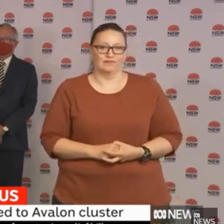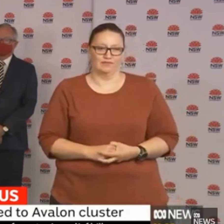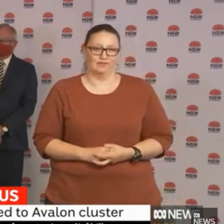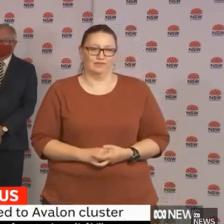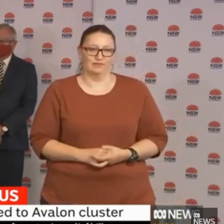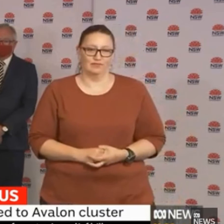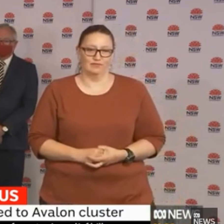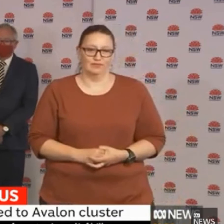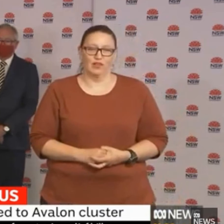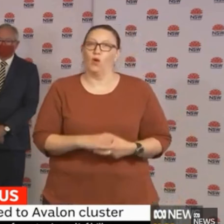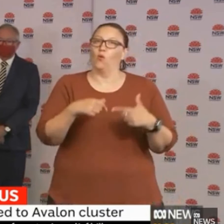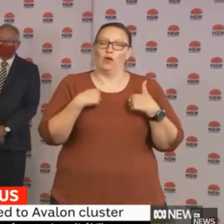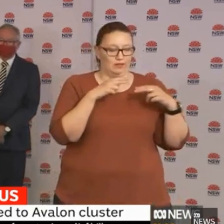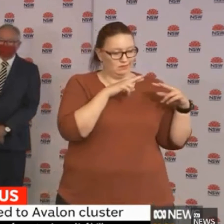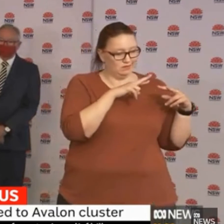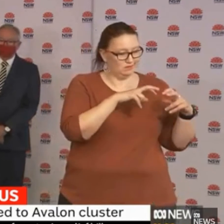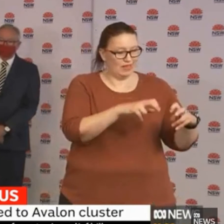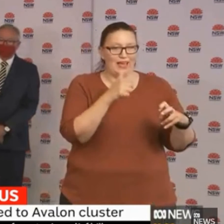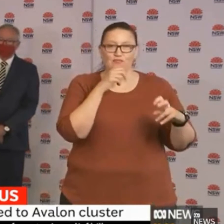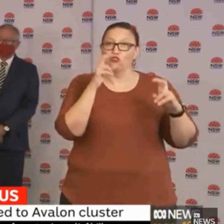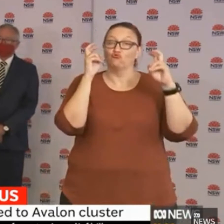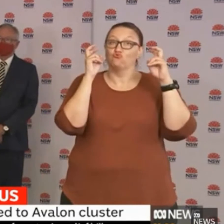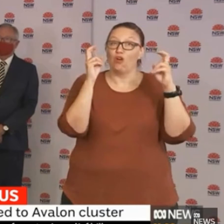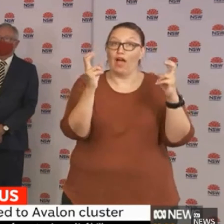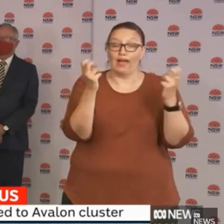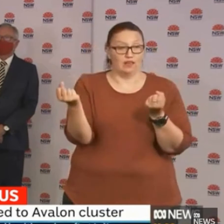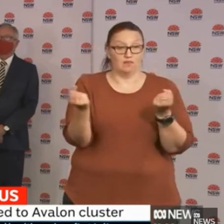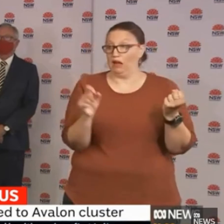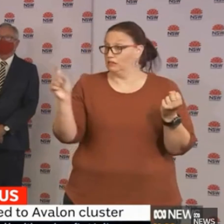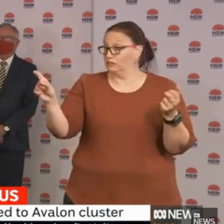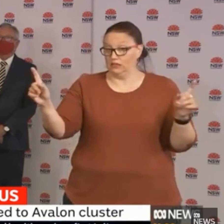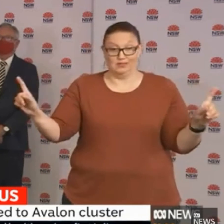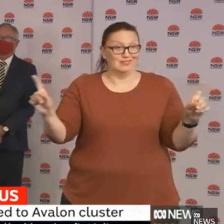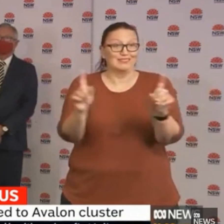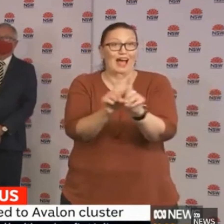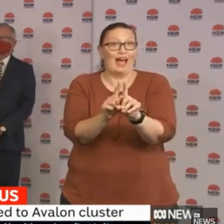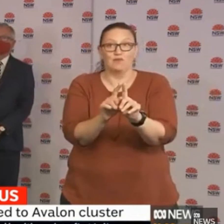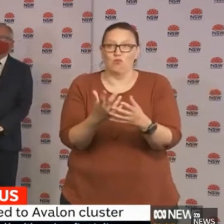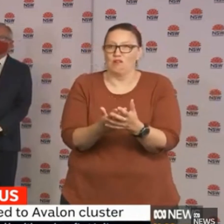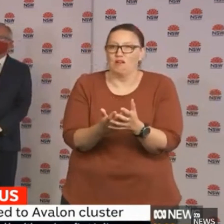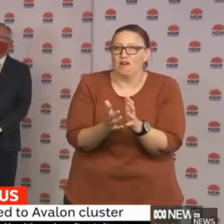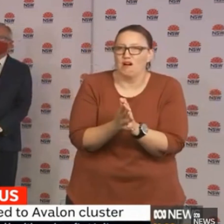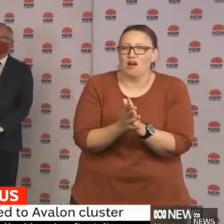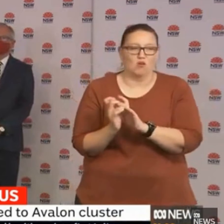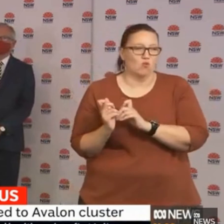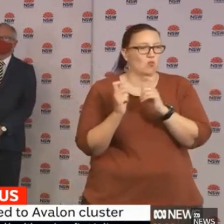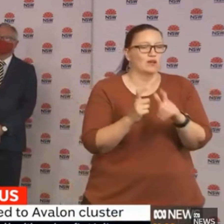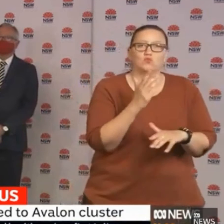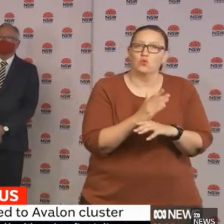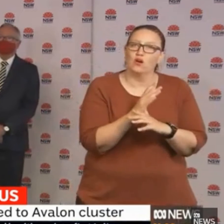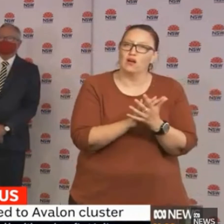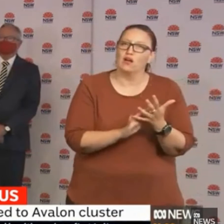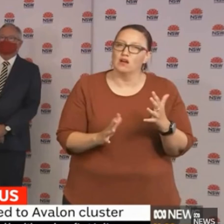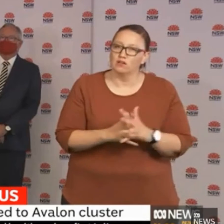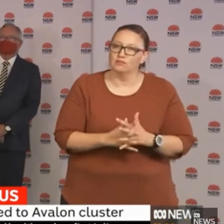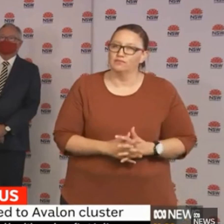are tracking down whether there was crossover in train routes, or if how he got into his work, and